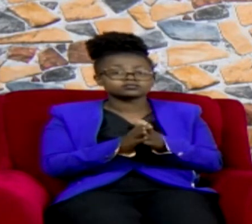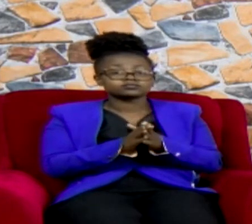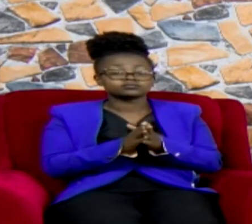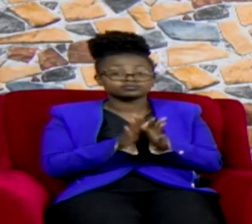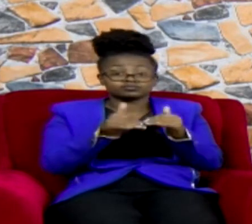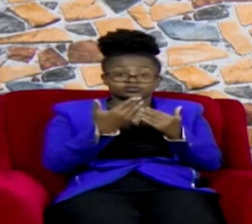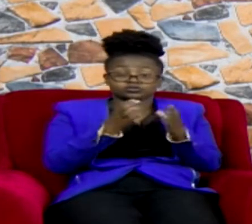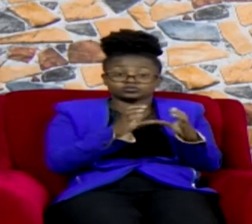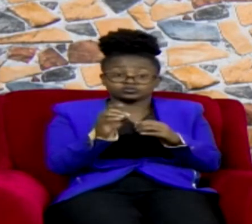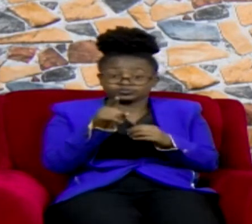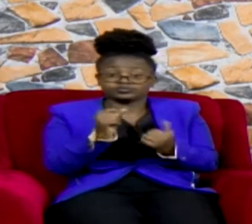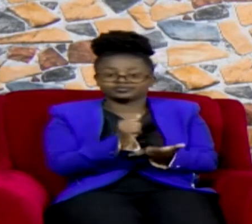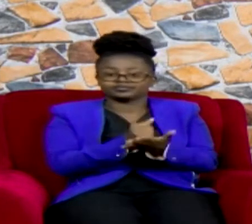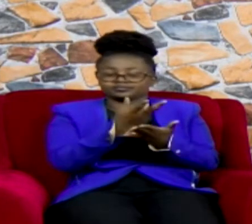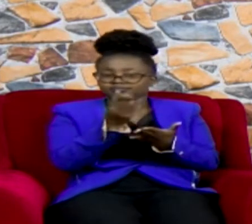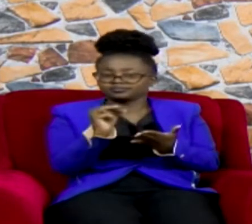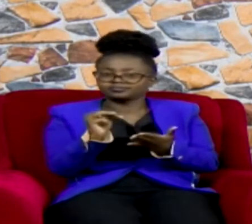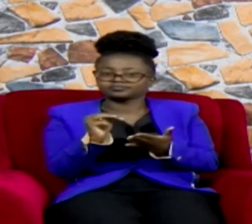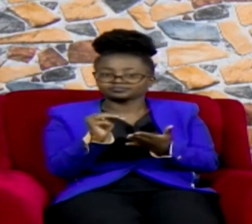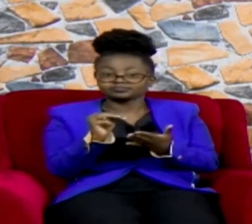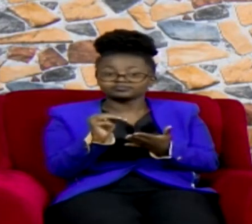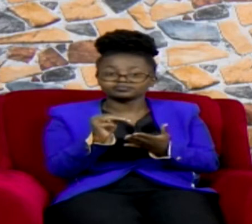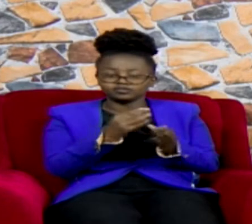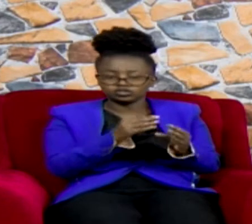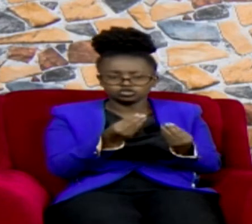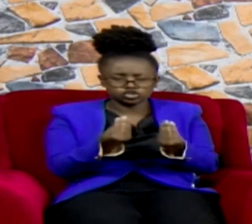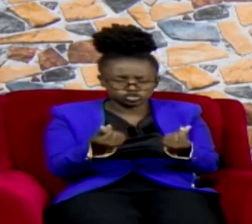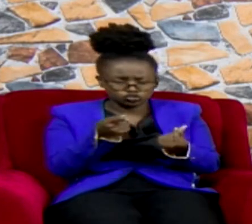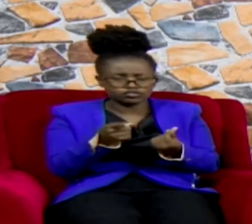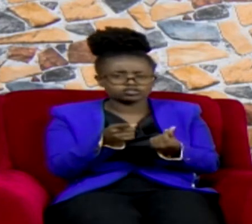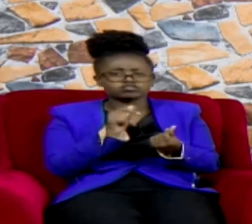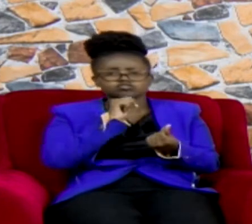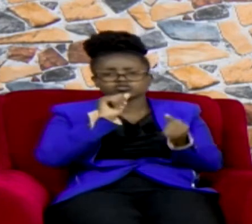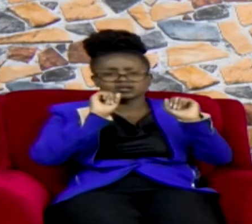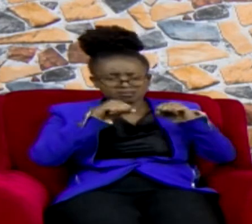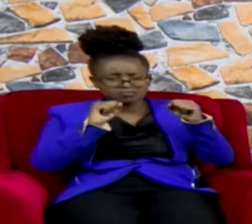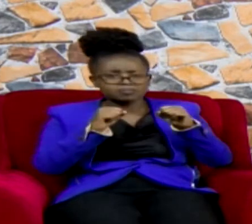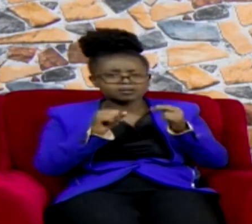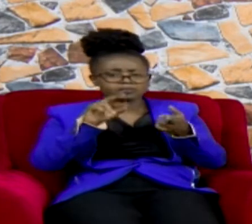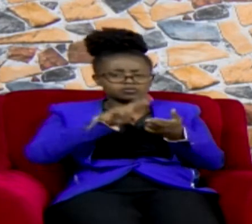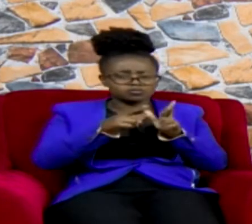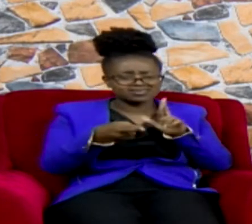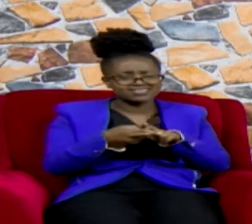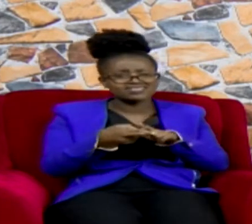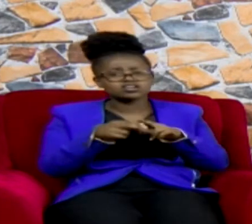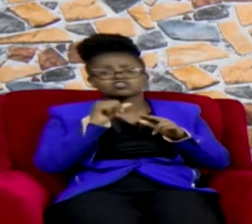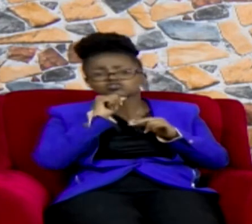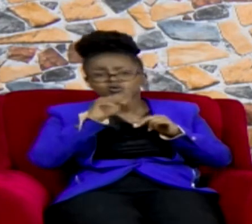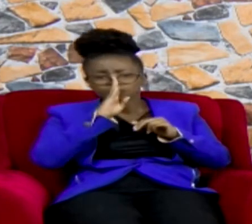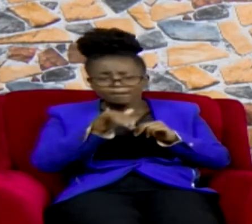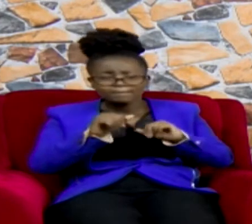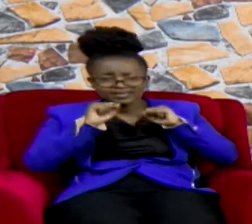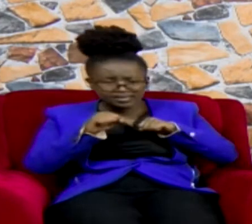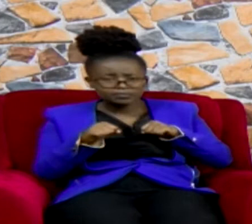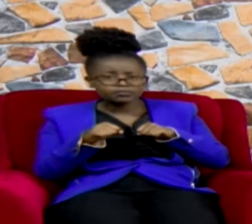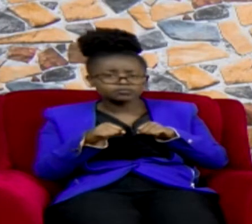So how do you help them now get out of this quagmire of not being able to relate, not being able to take turn, not being